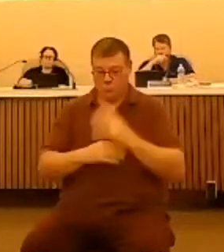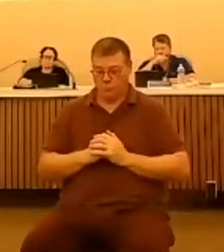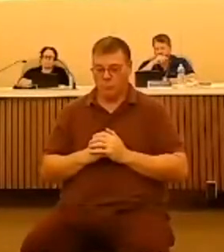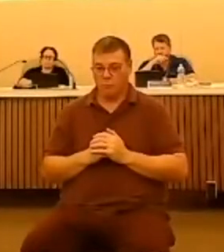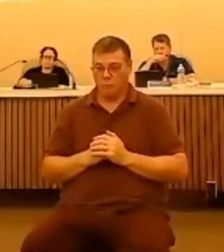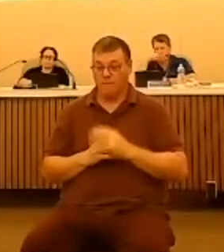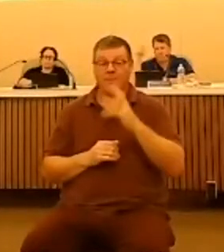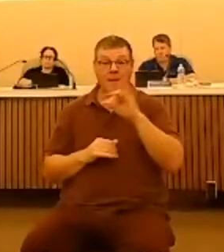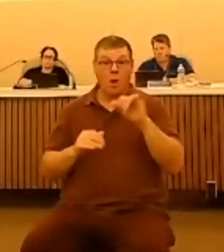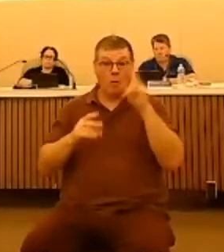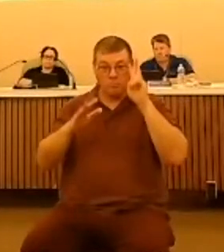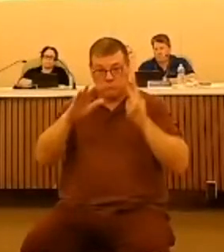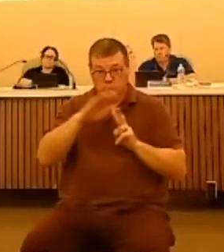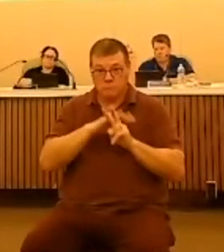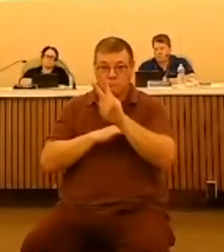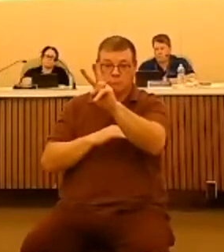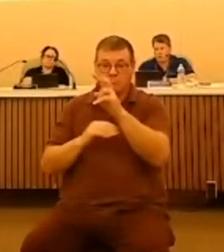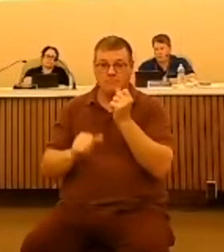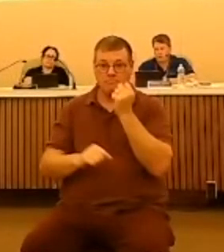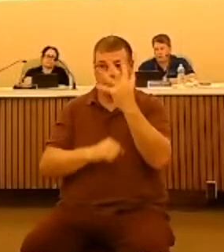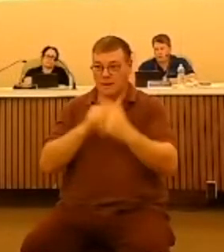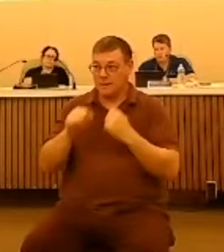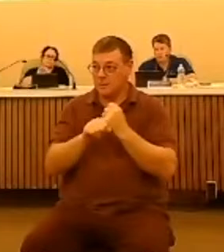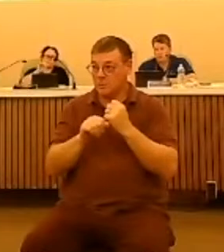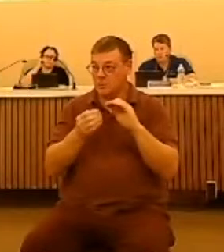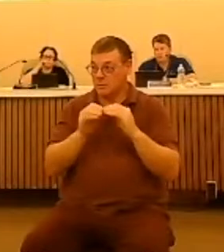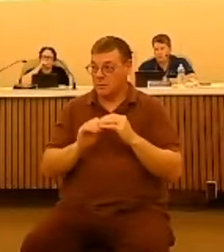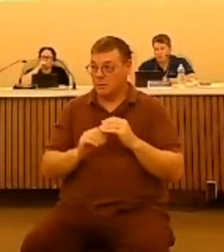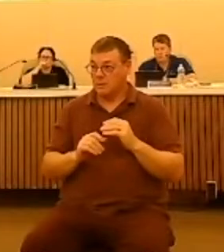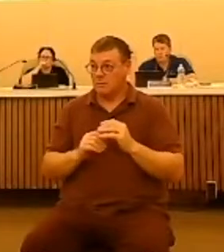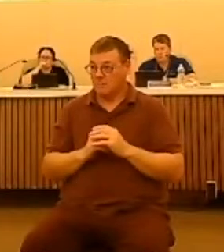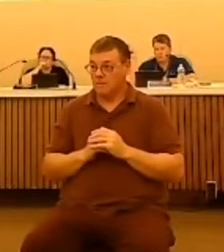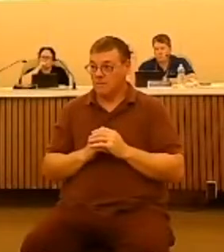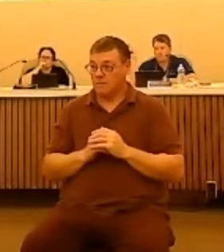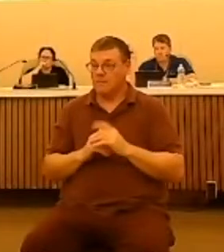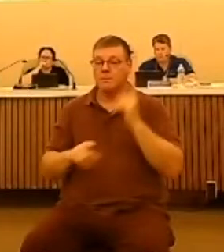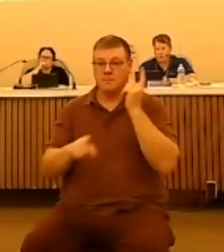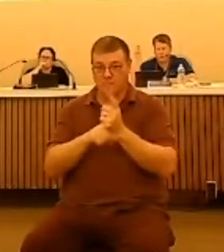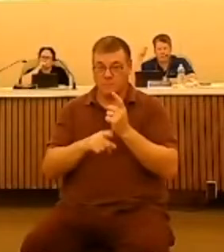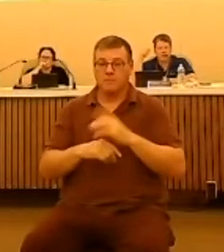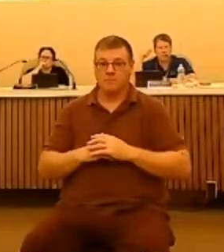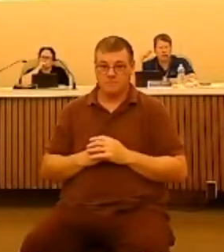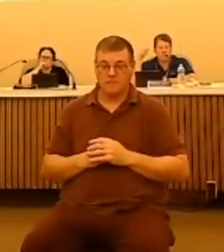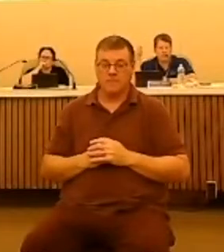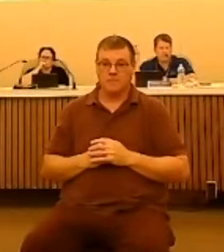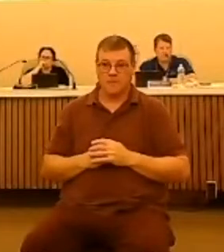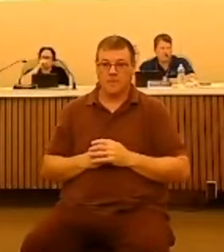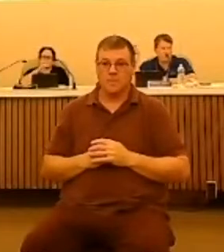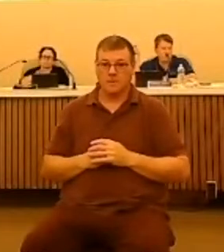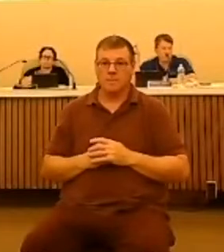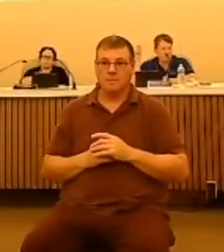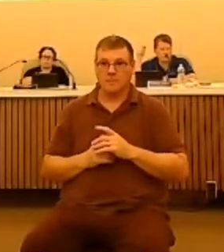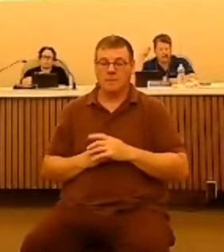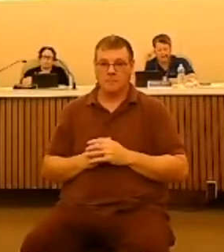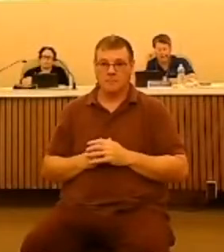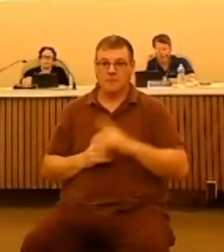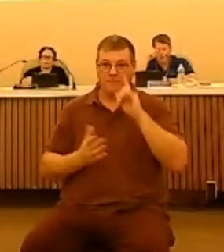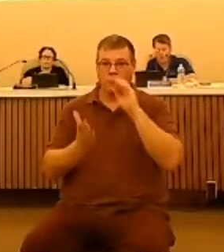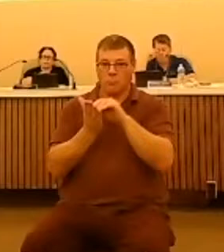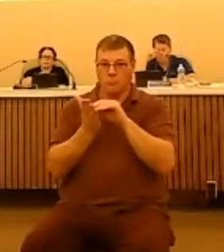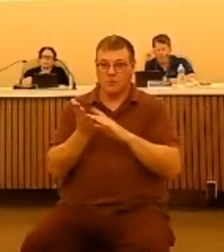also project out some number of years as well, correct? That's correct. Okay, he said that's correct for the